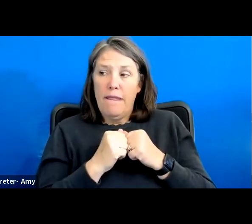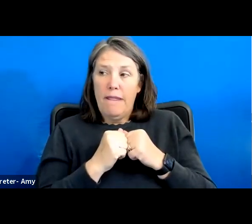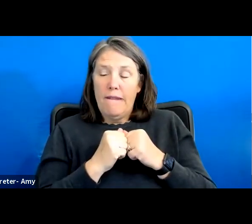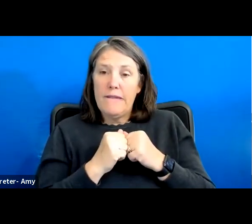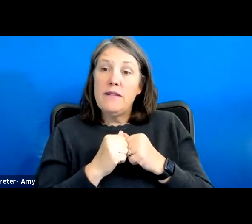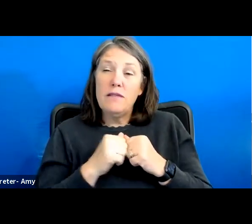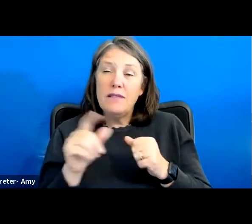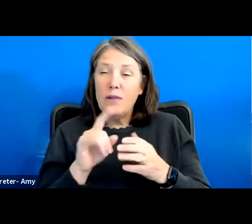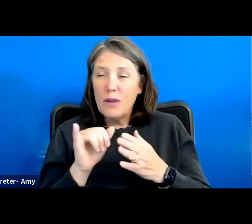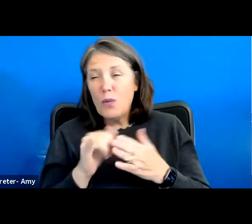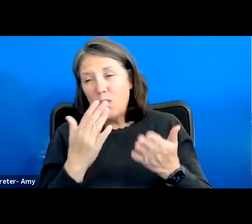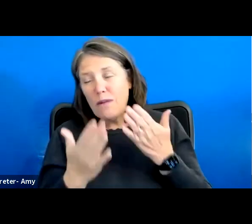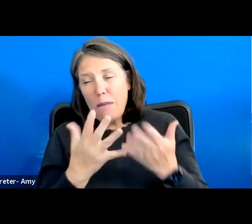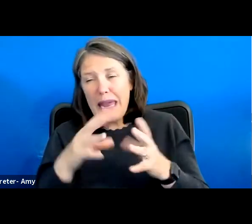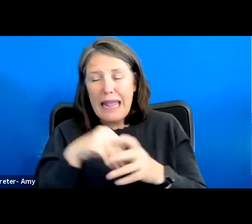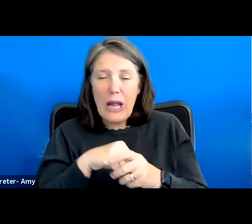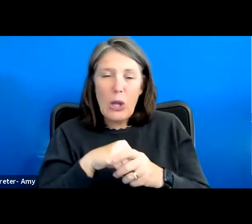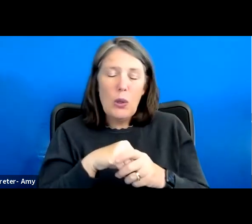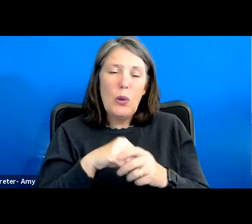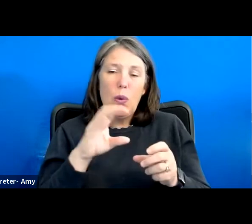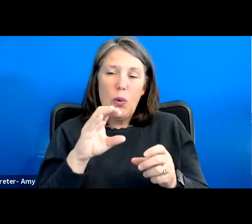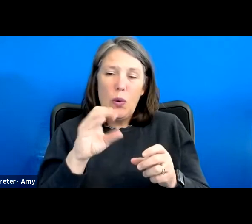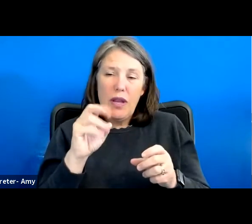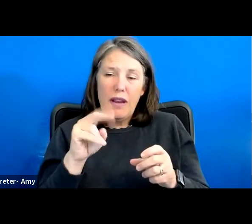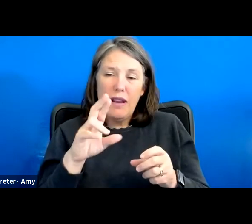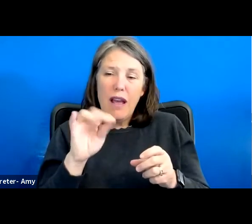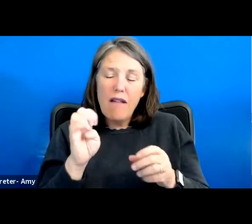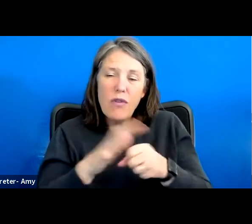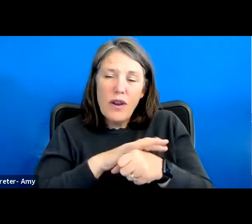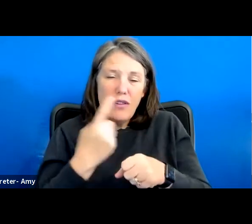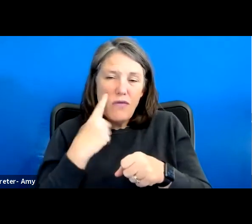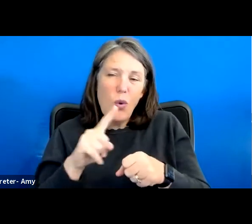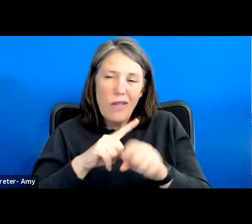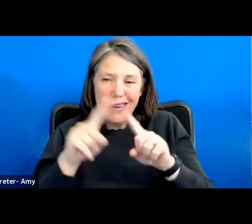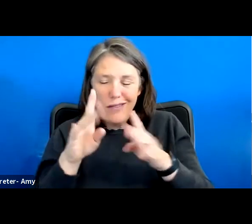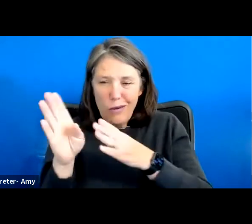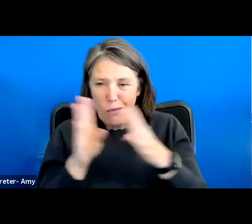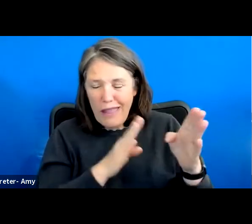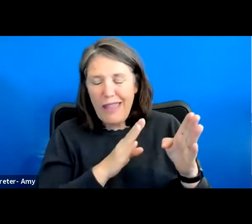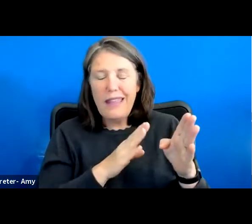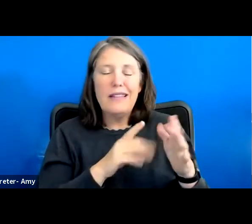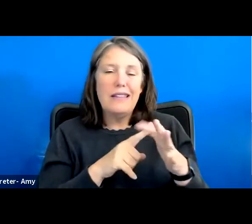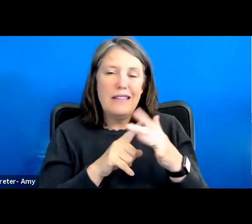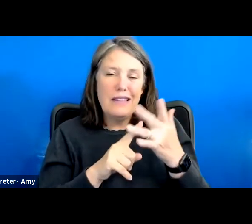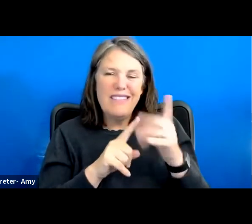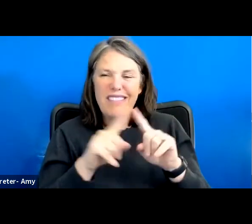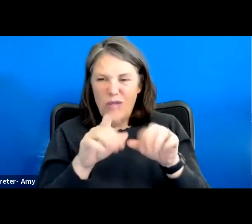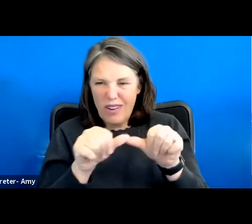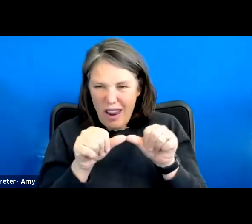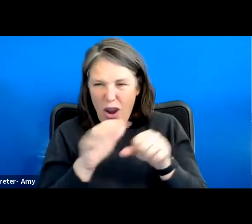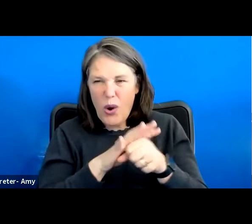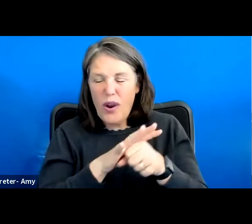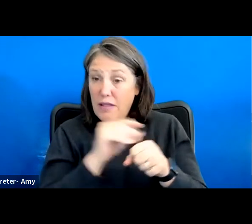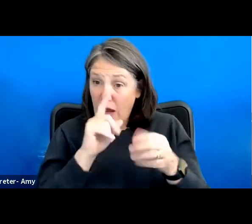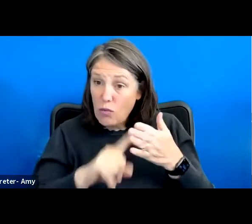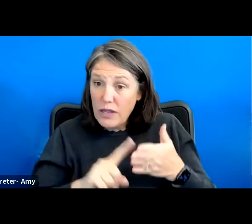what those might include, what's the coverage for the different plans in different areas, and